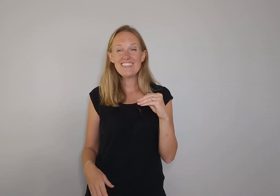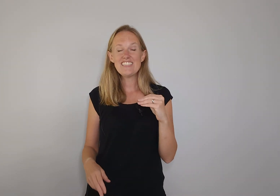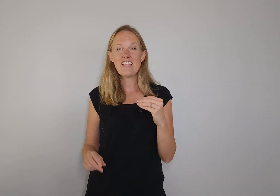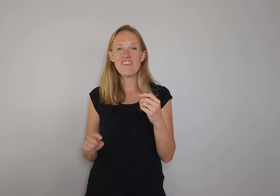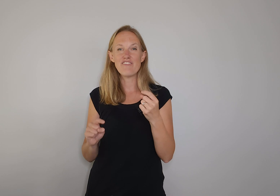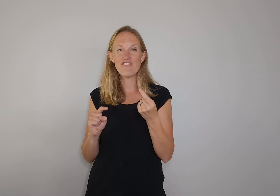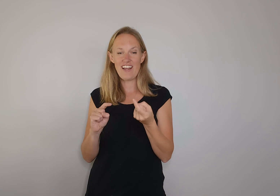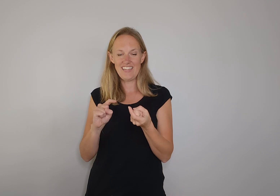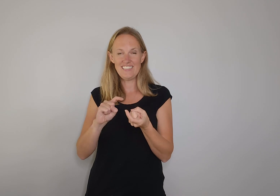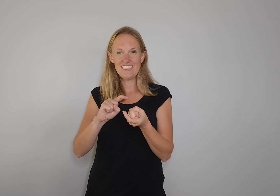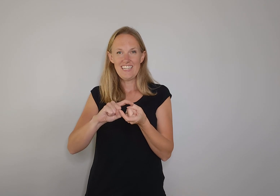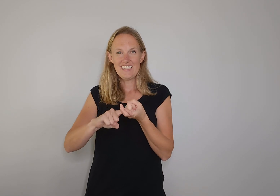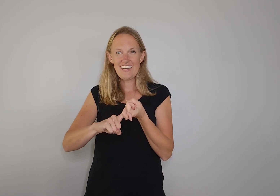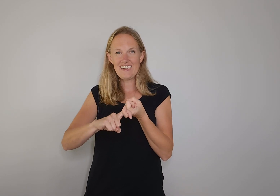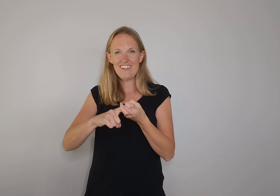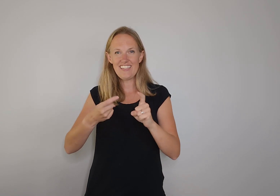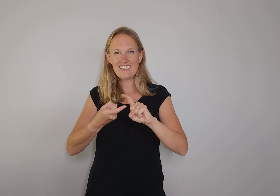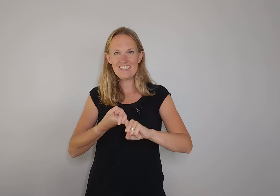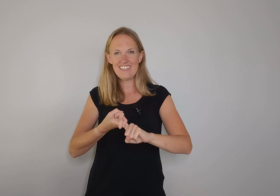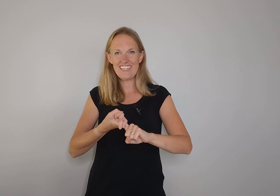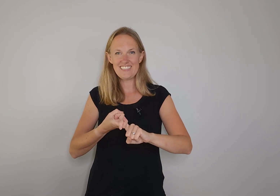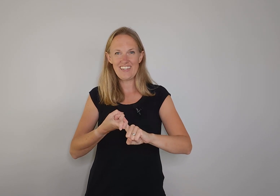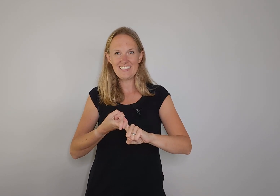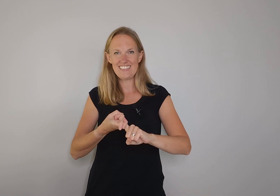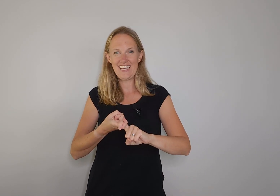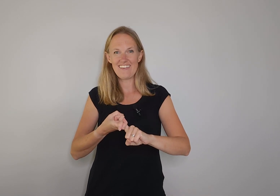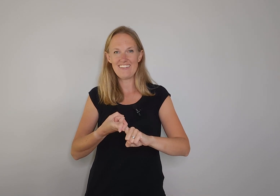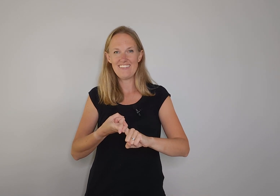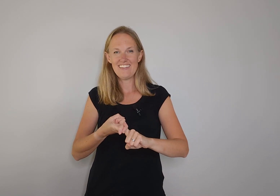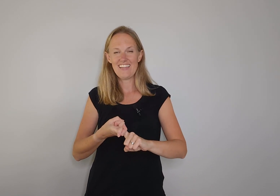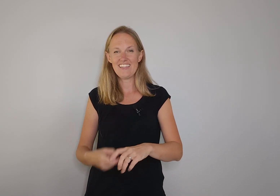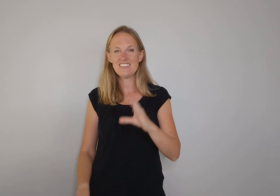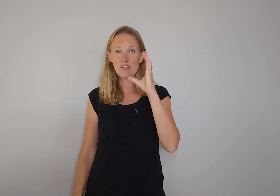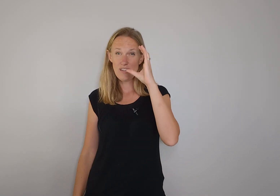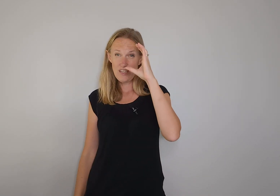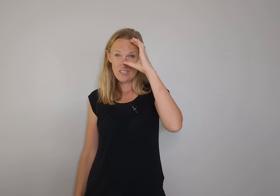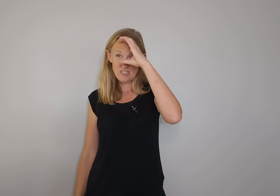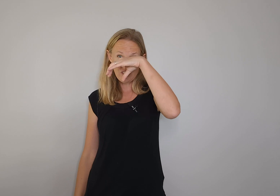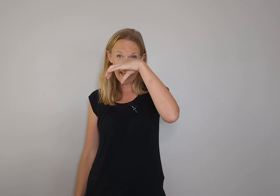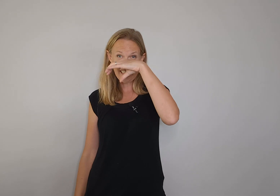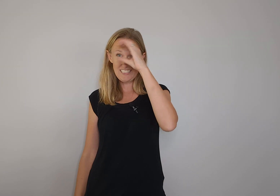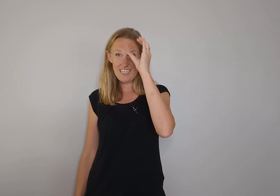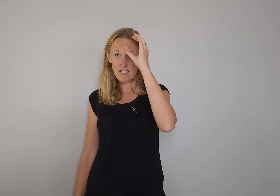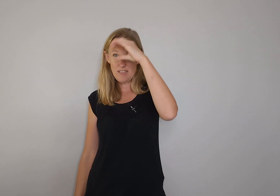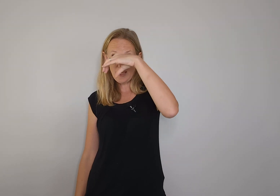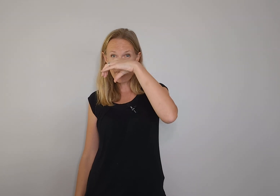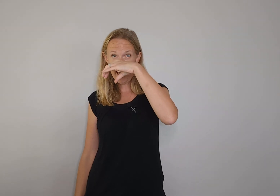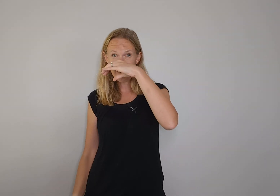and then friend, kind of hook your 2 index fingers together. Okay, so that C that